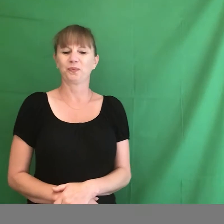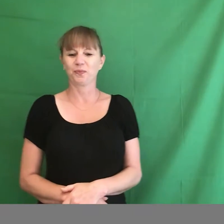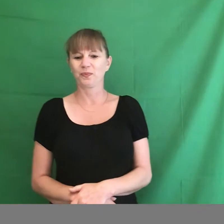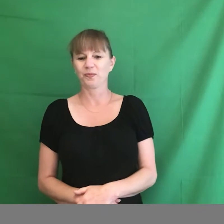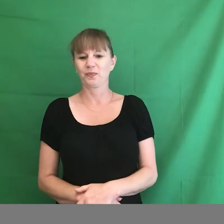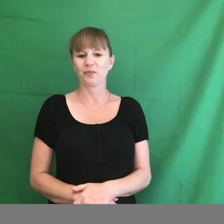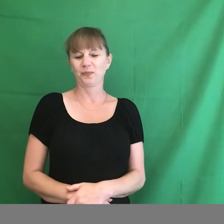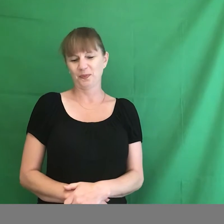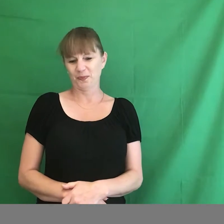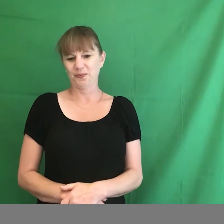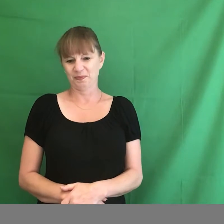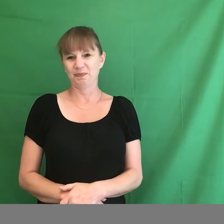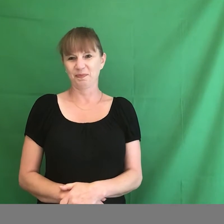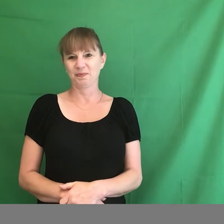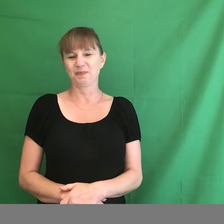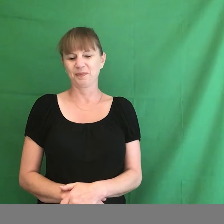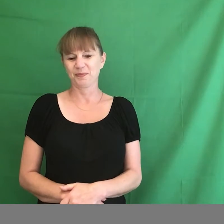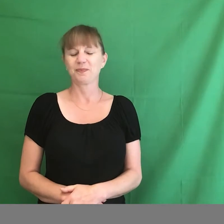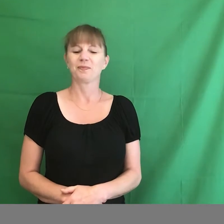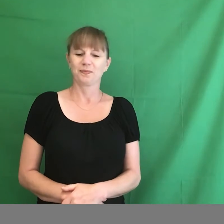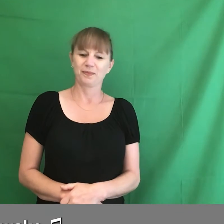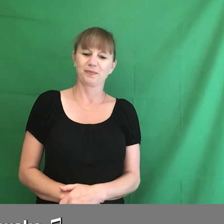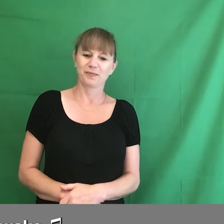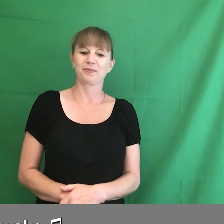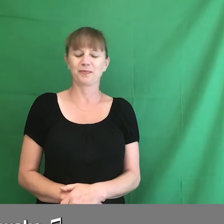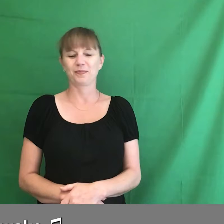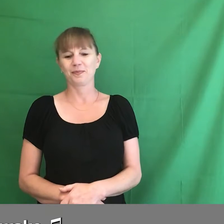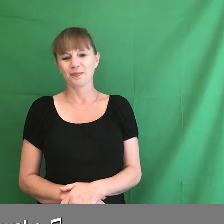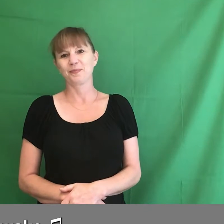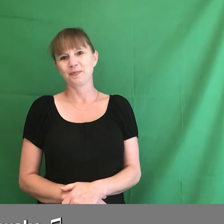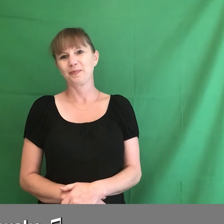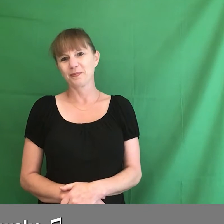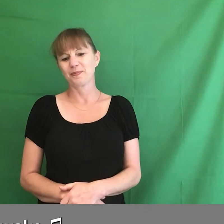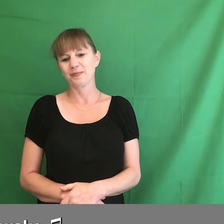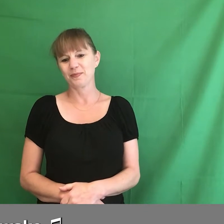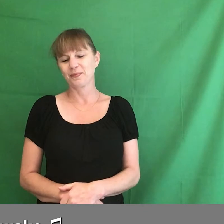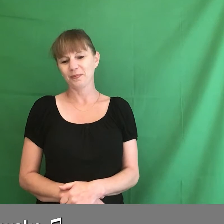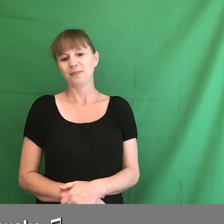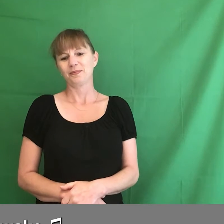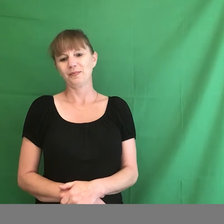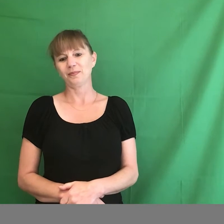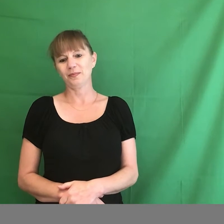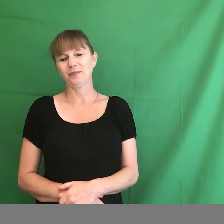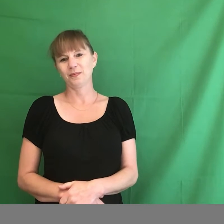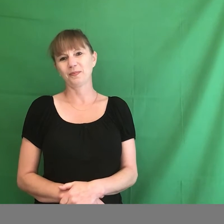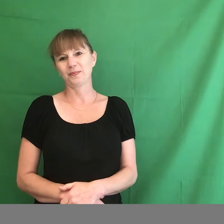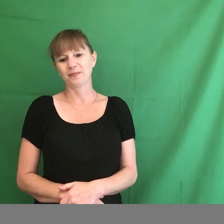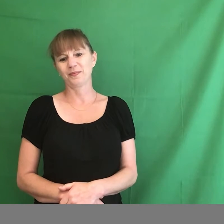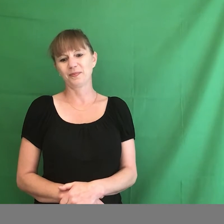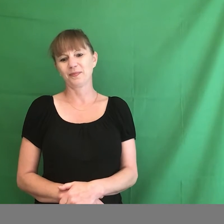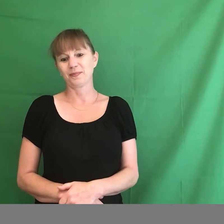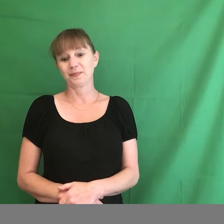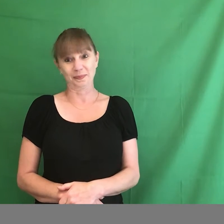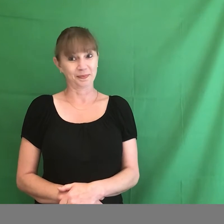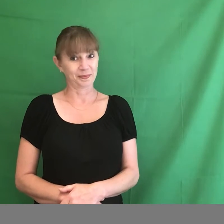enthusiastic. I'm alive, alert, awake, enthusiastic. I'm alive, alert, awake. I'm awake, alert, alive. I'm alive, alert,